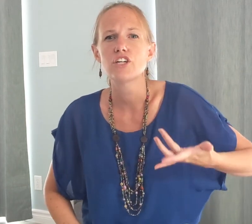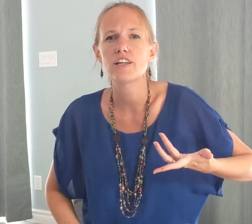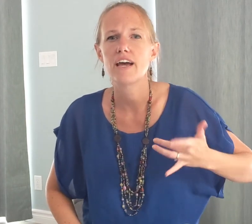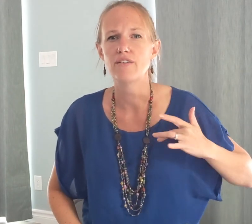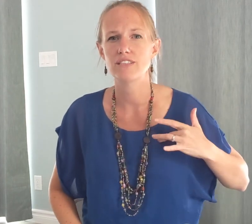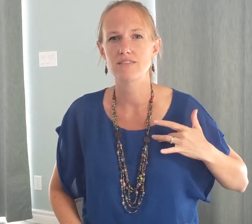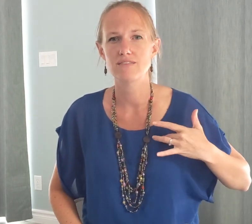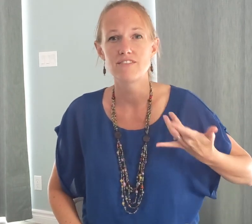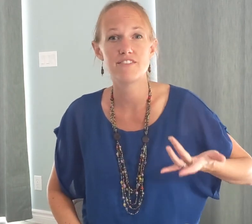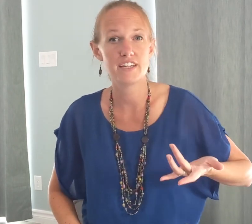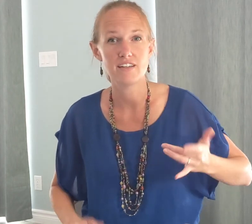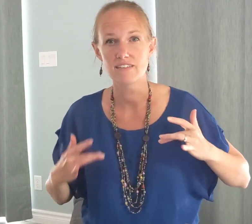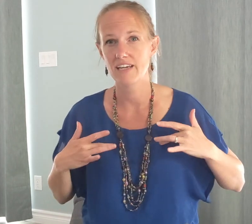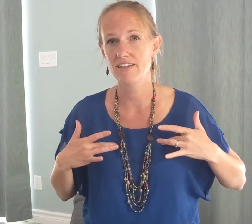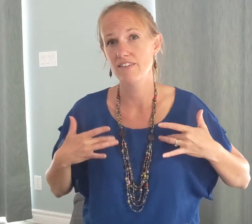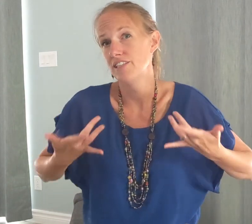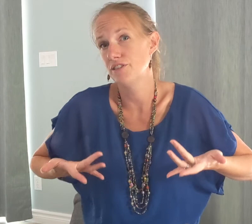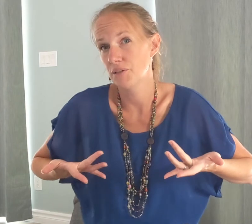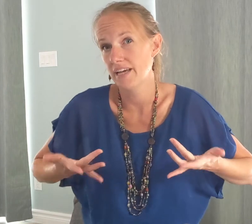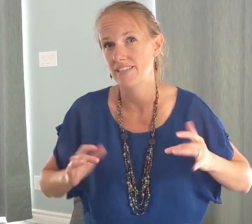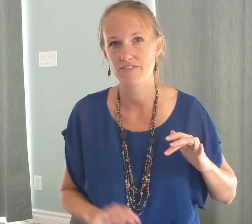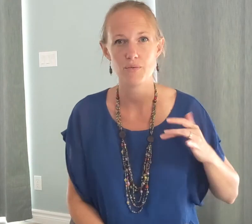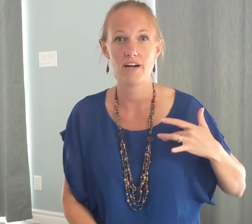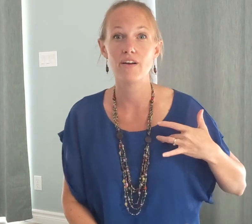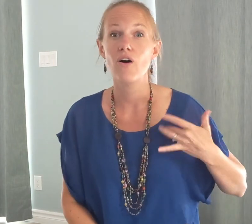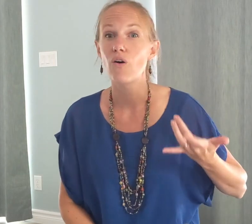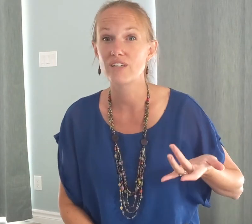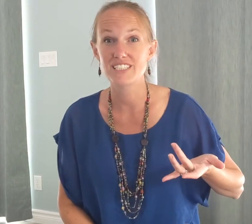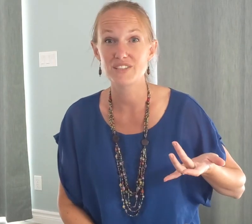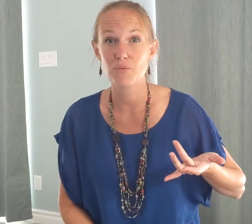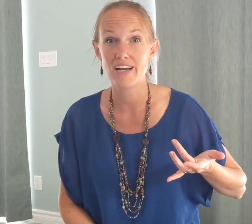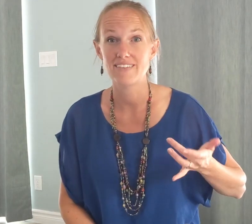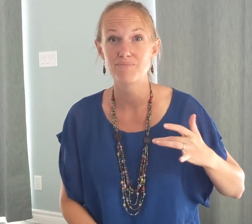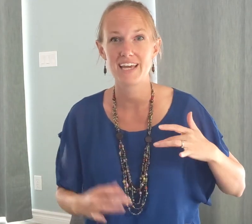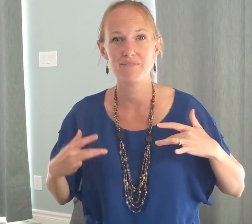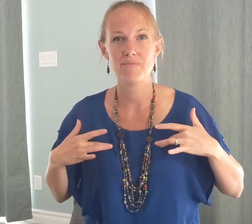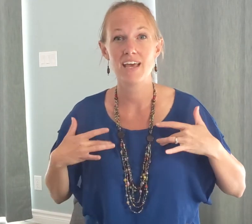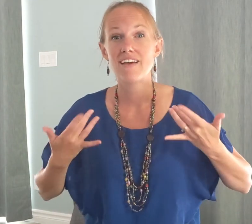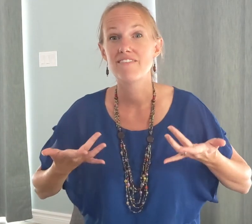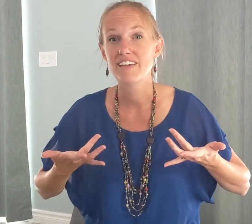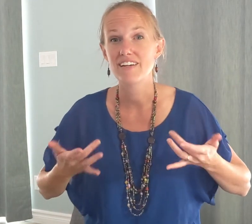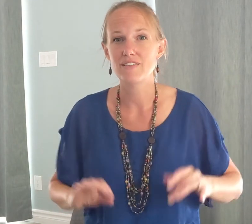it out. Feel, okay? You can do 2 hands if you want, or just the 1, okay? Feel.